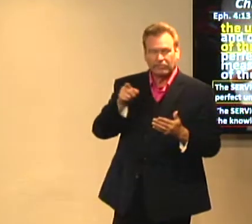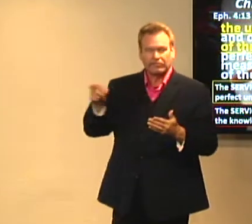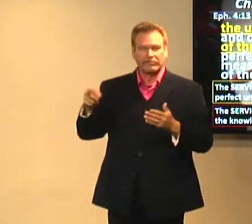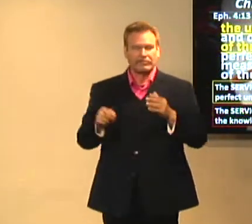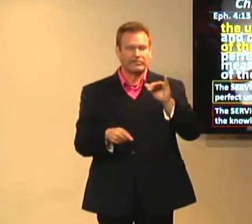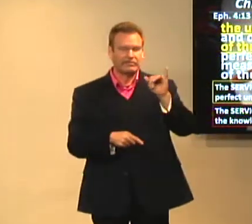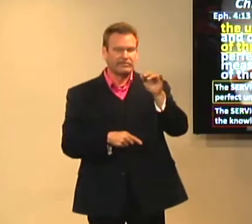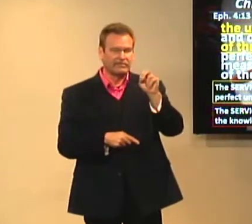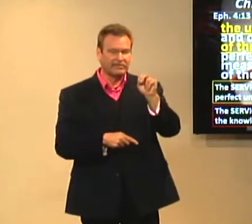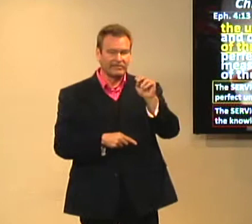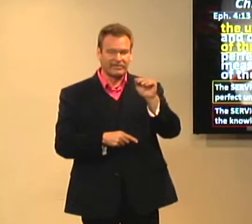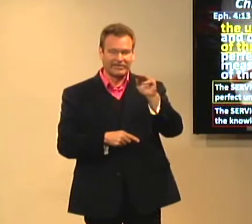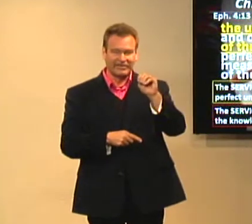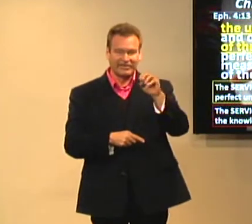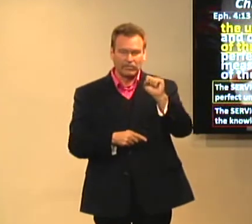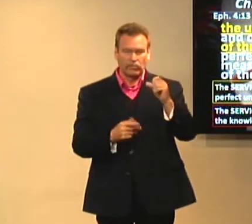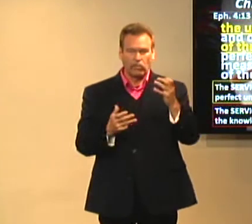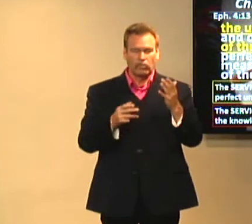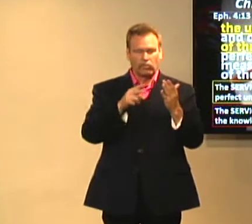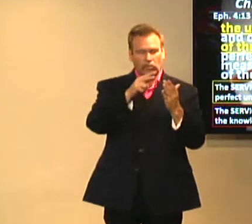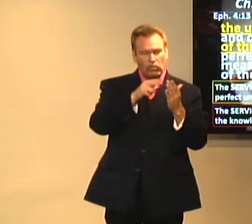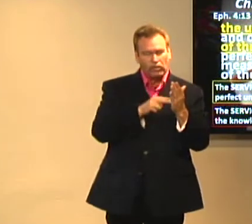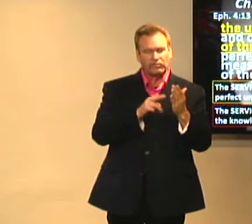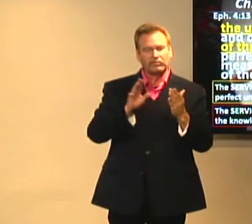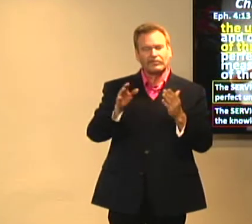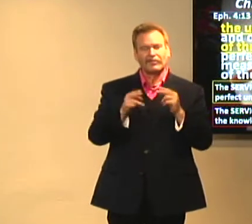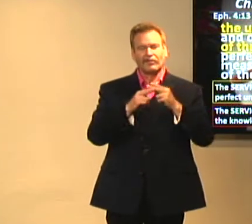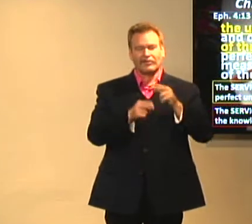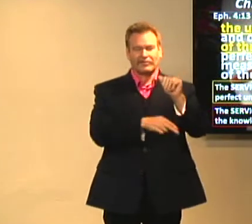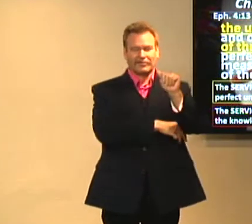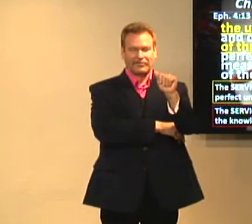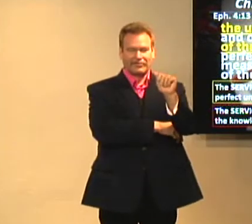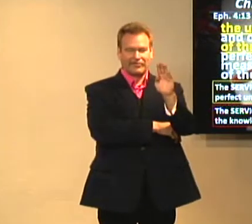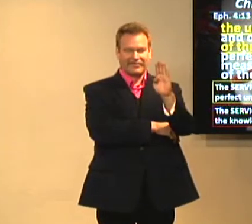we were reading through the verses and while Jen and James had written,